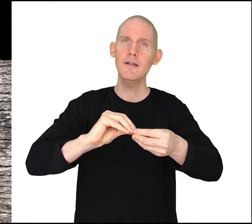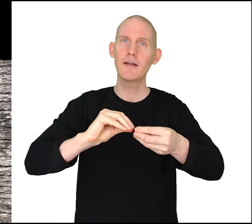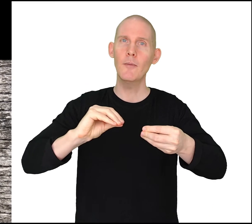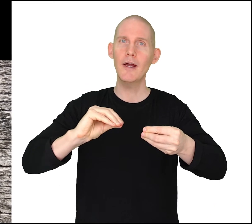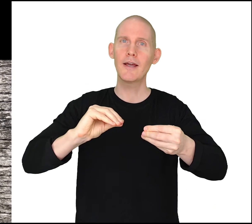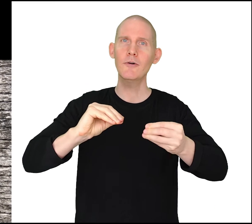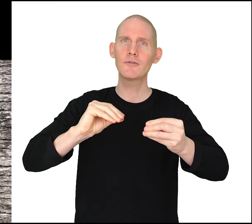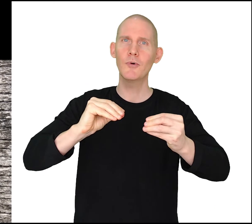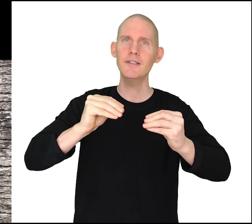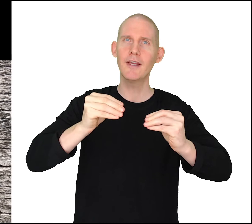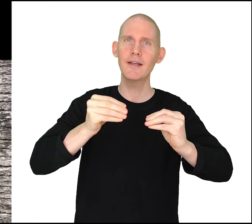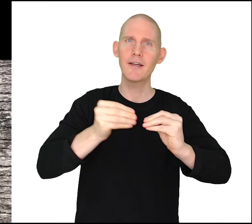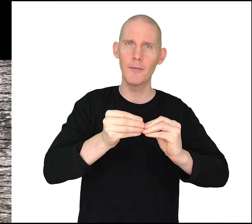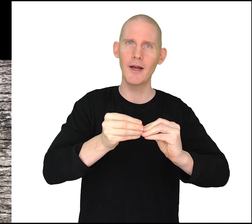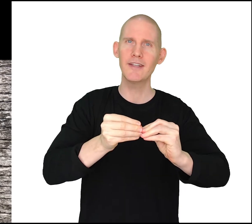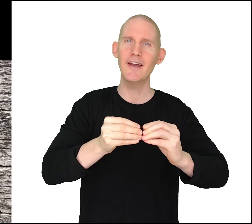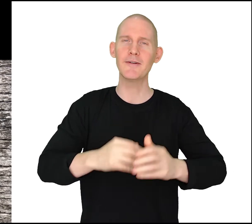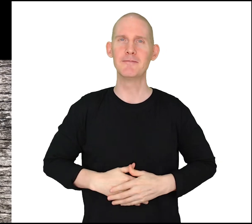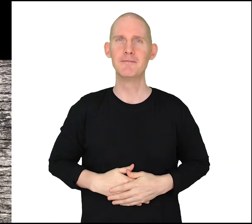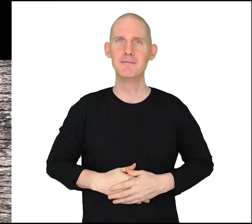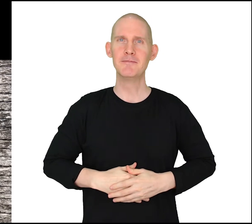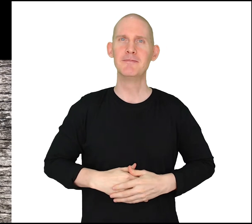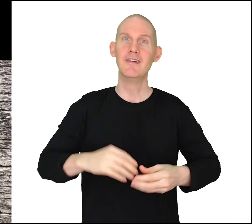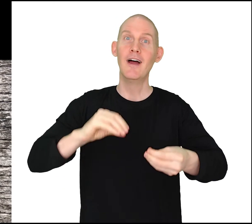in, come back out, twist, and come back together.